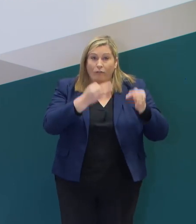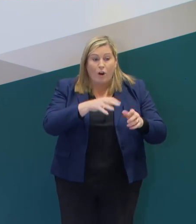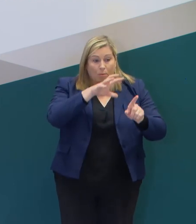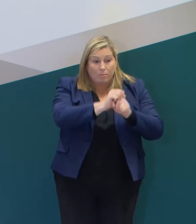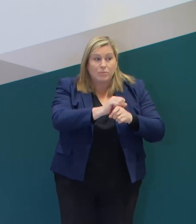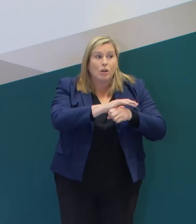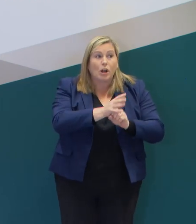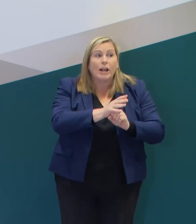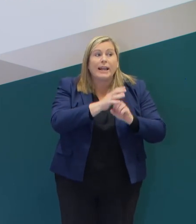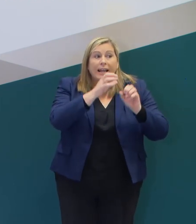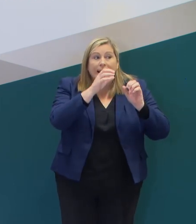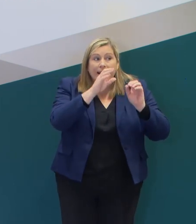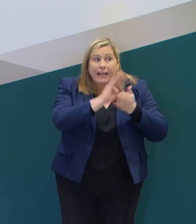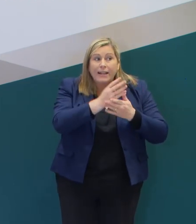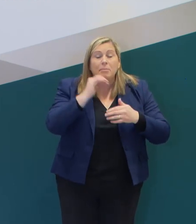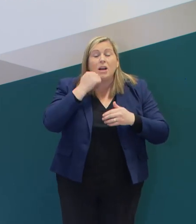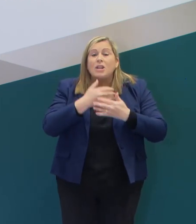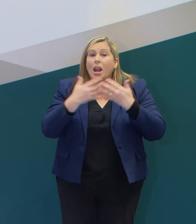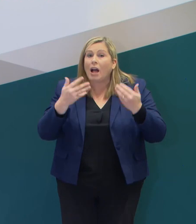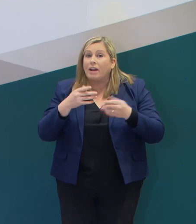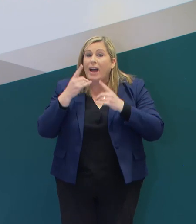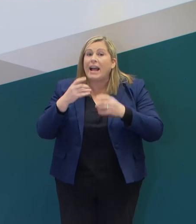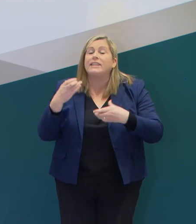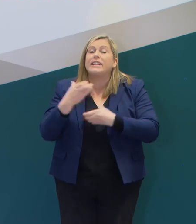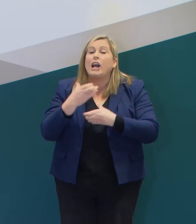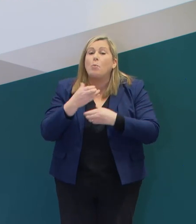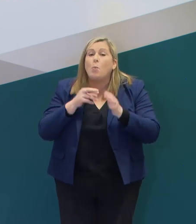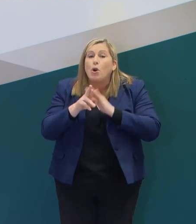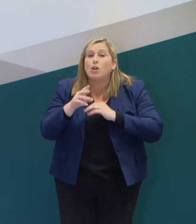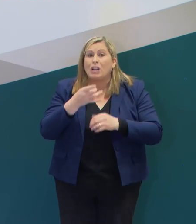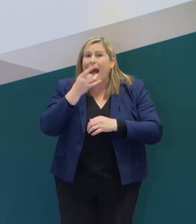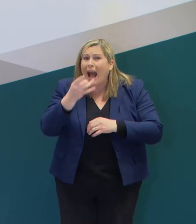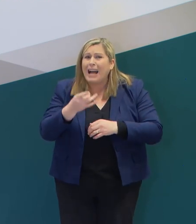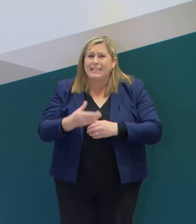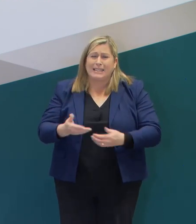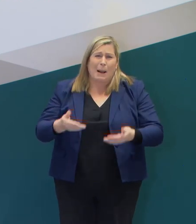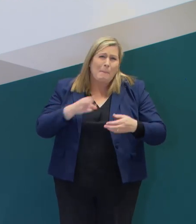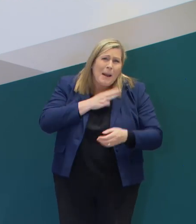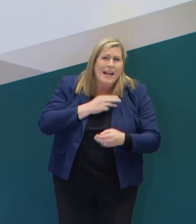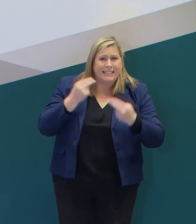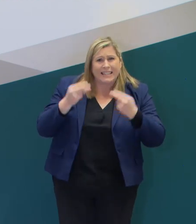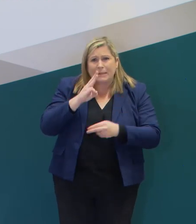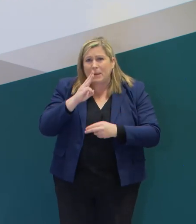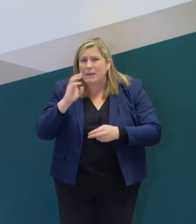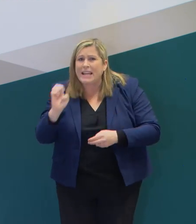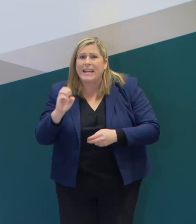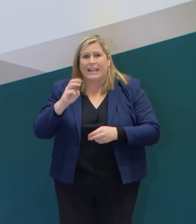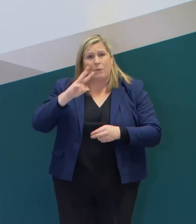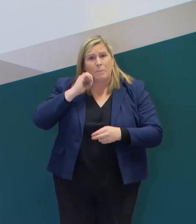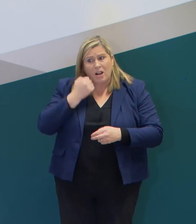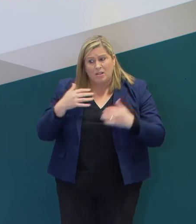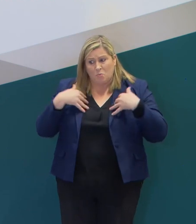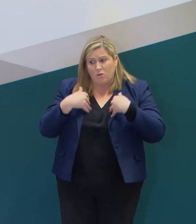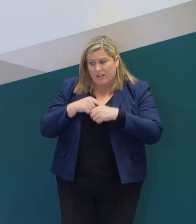are calling for the PPE for all of them to be used by all healthcare workers rather than people who are directly working with